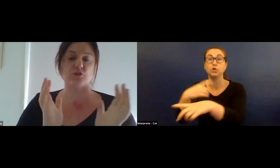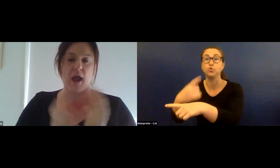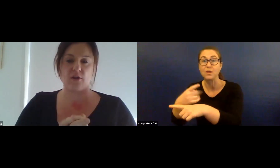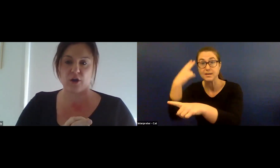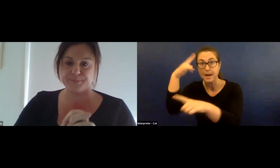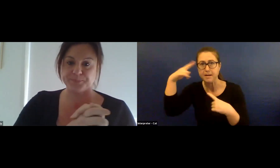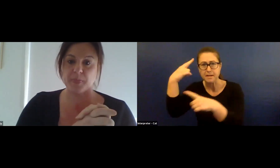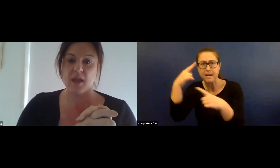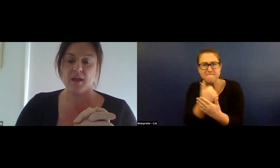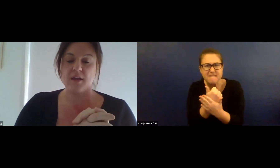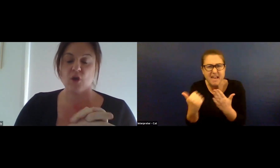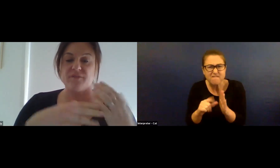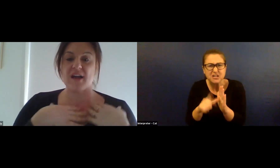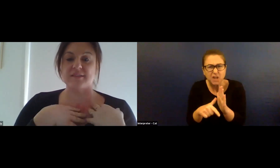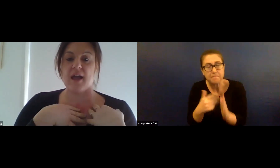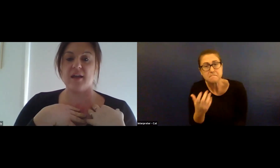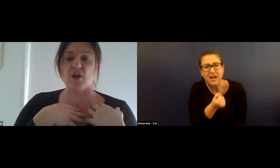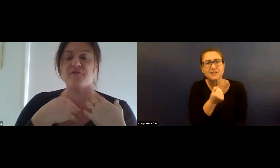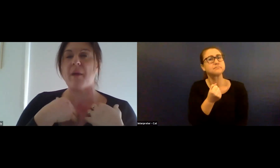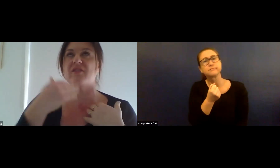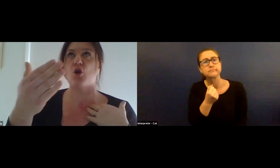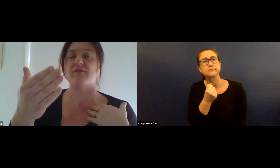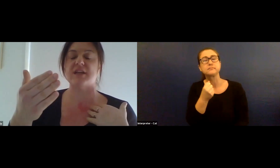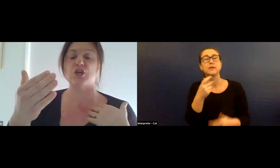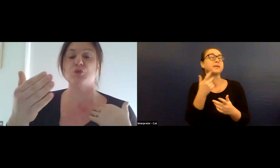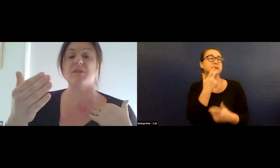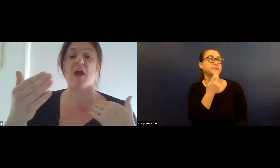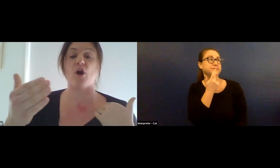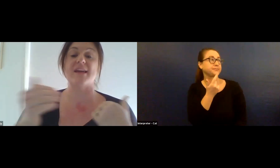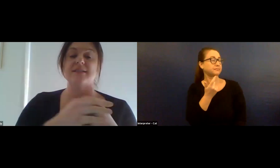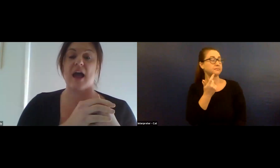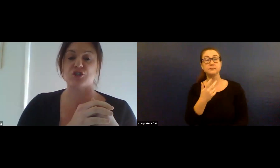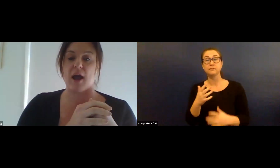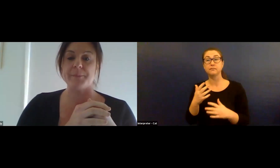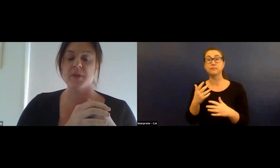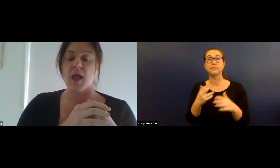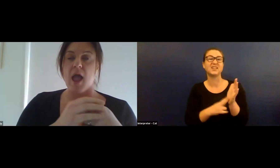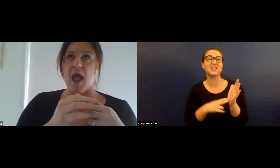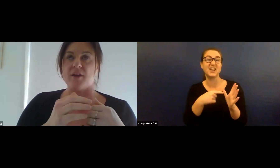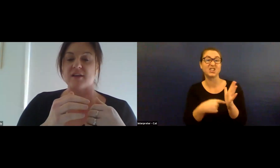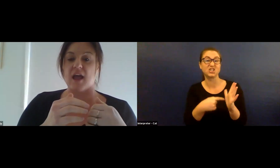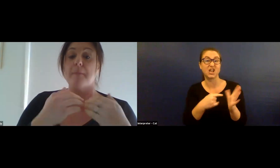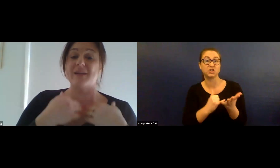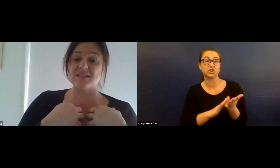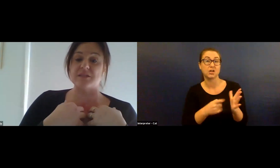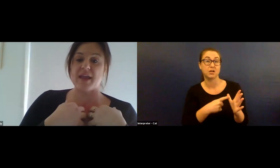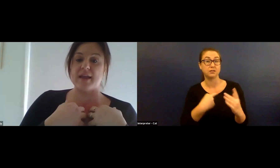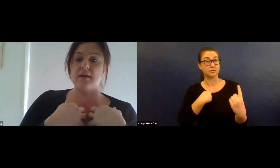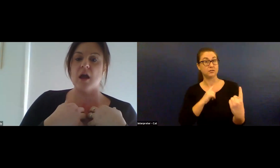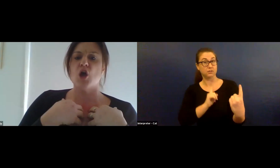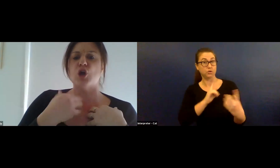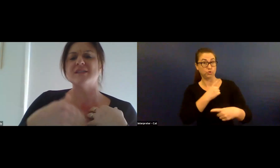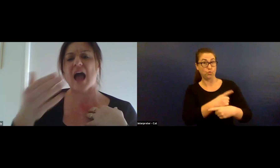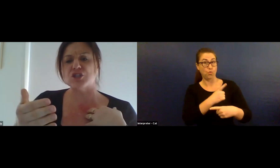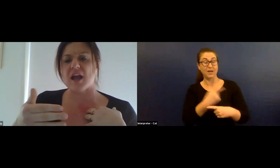Consider this dialogue. So if I'm having a conversation with my colleague Natasha, and I say, Melissa